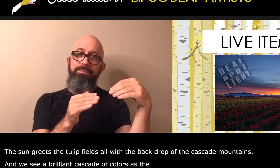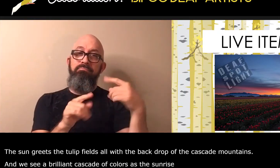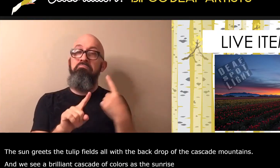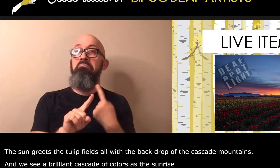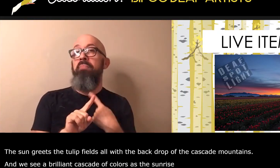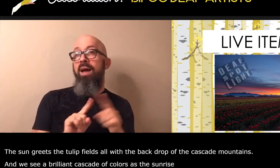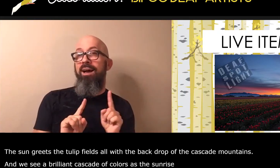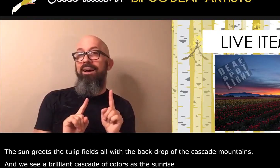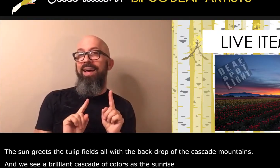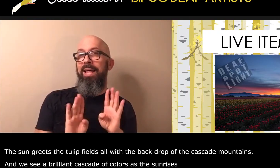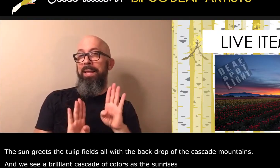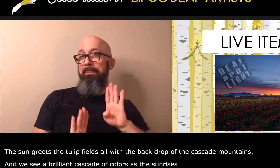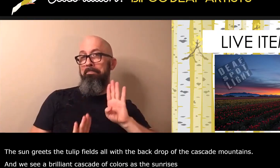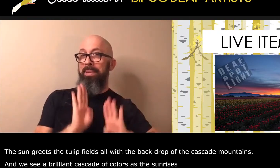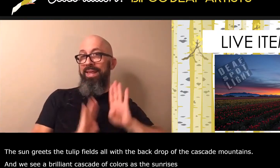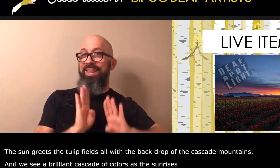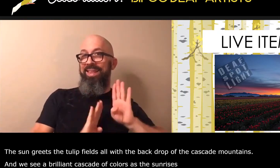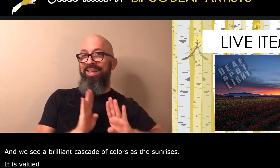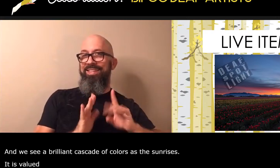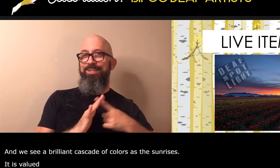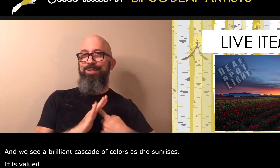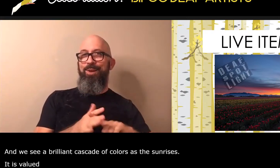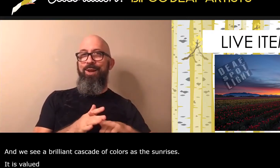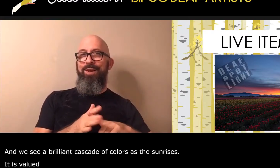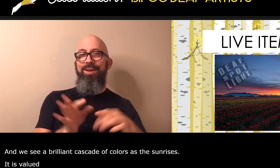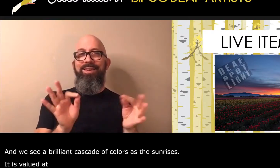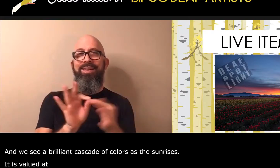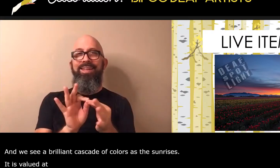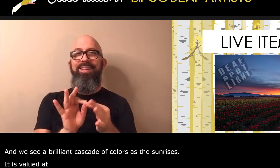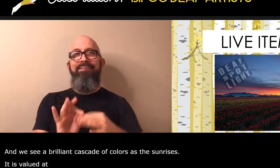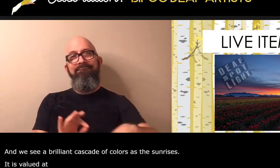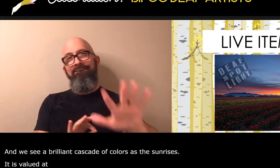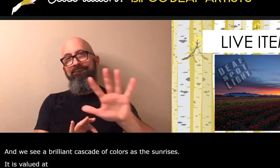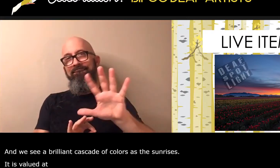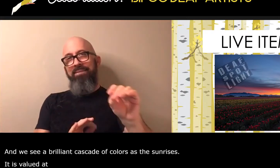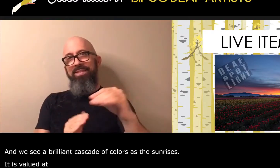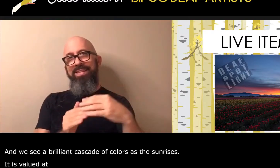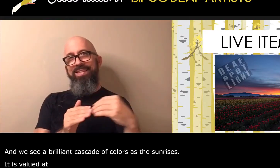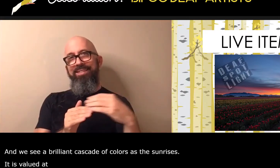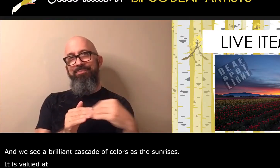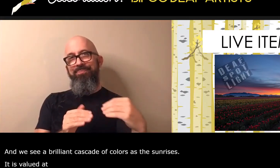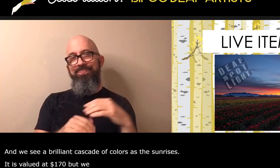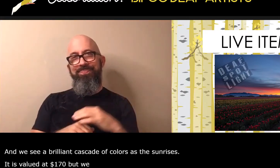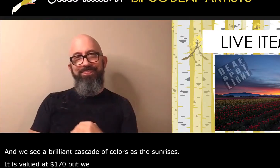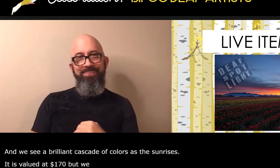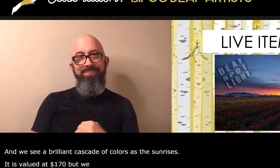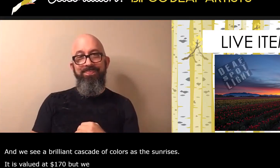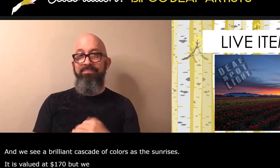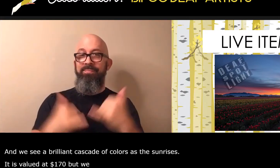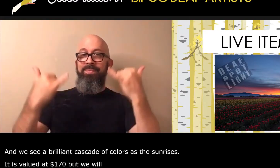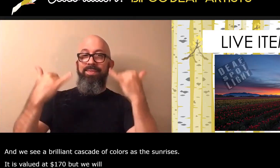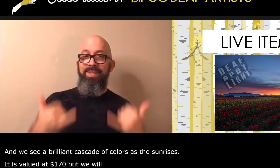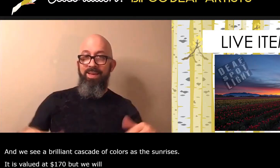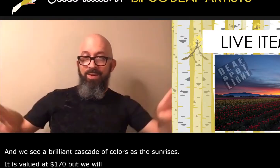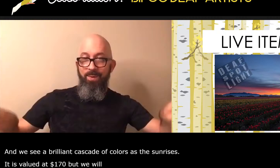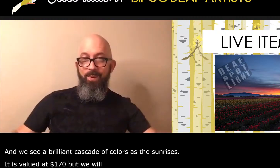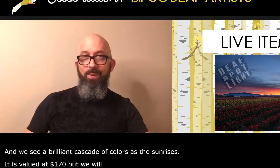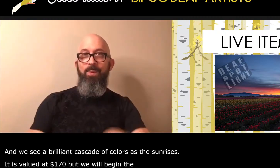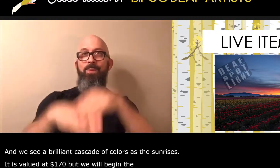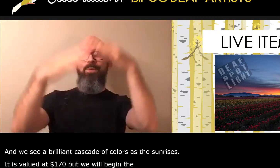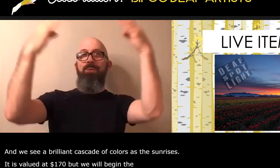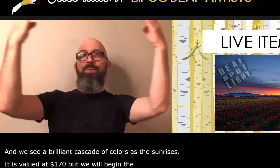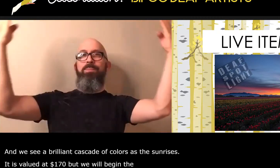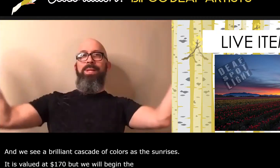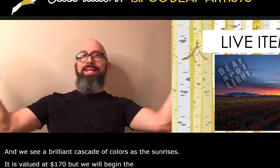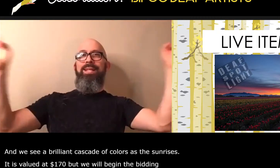It's valued at $170, but we will begin the bidding at